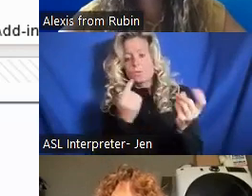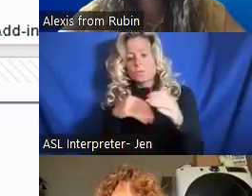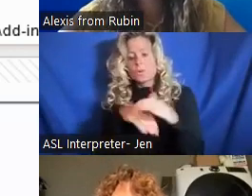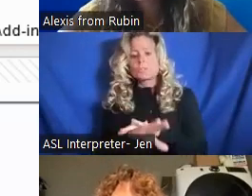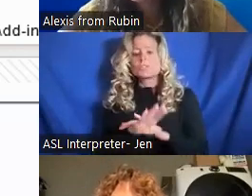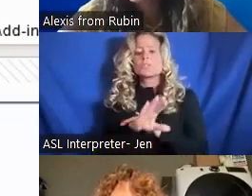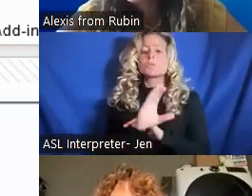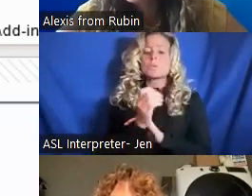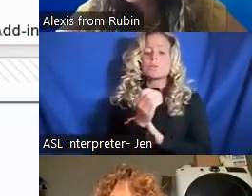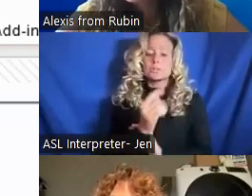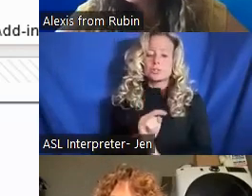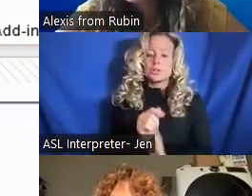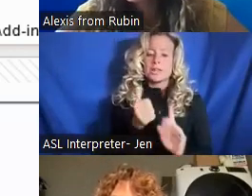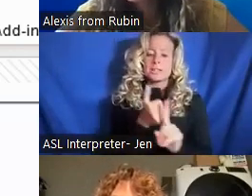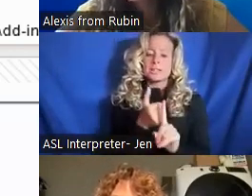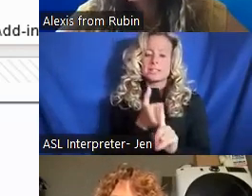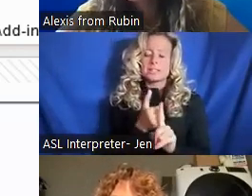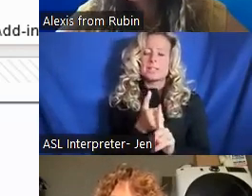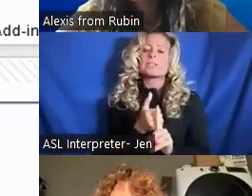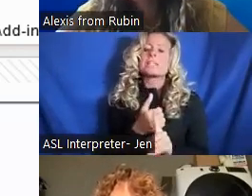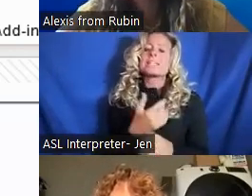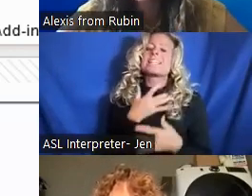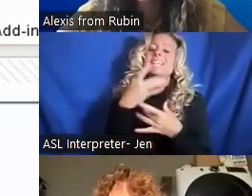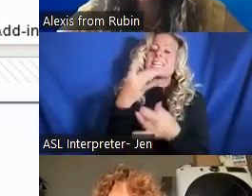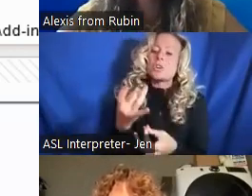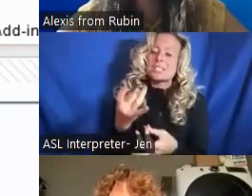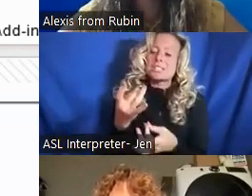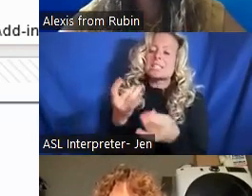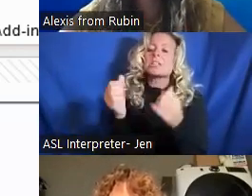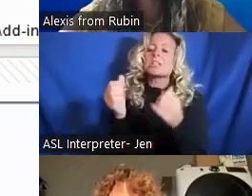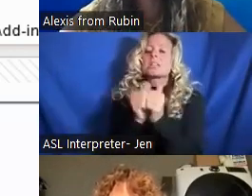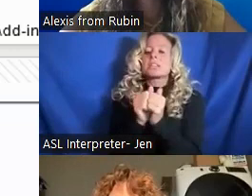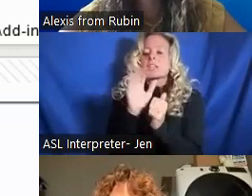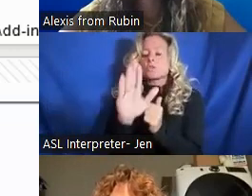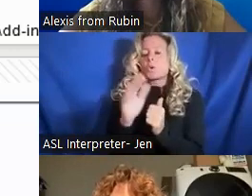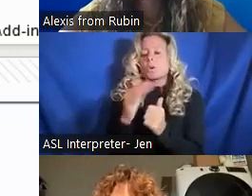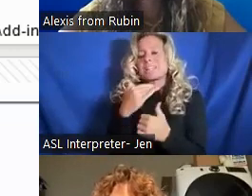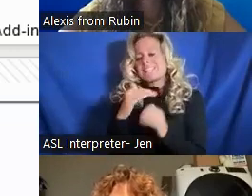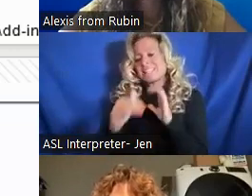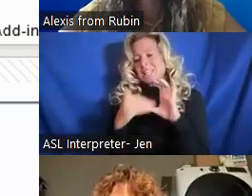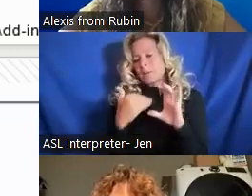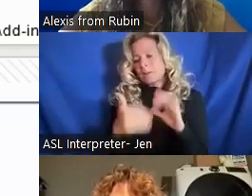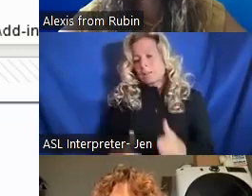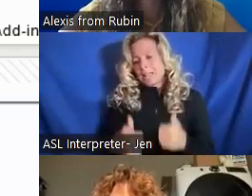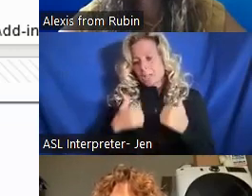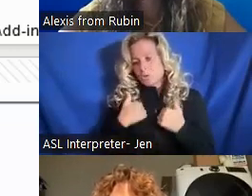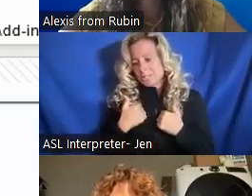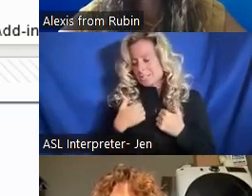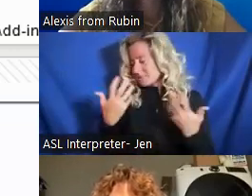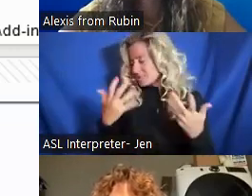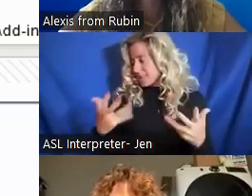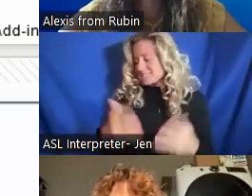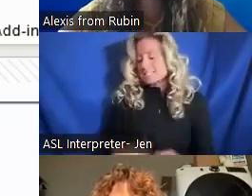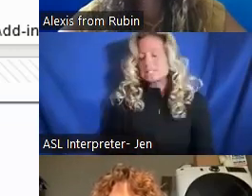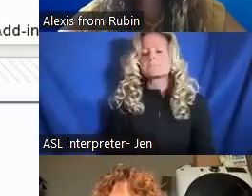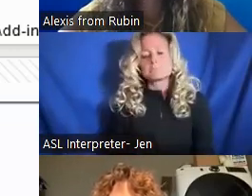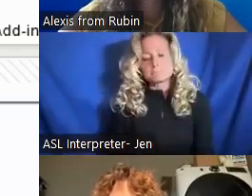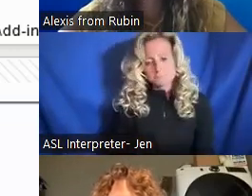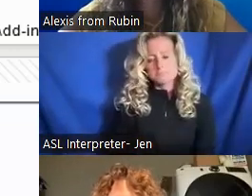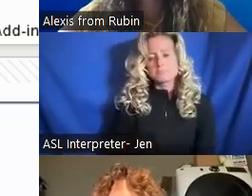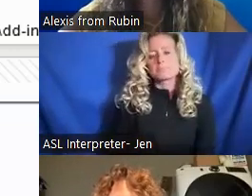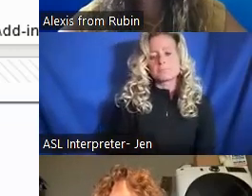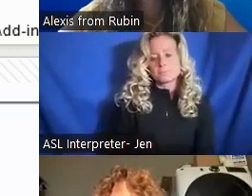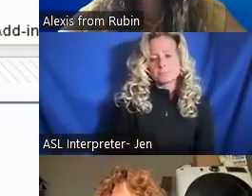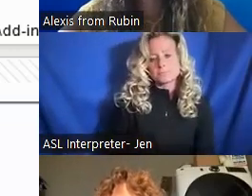type interested and your email address. Interested and your email address. That's it. And we will be